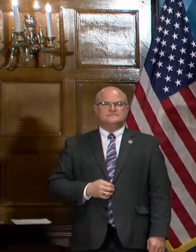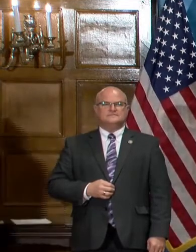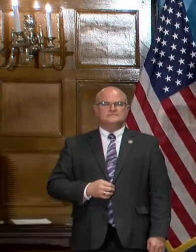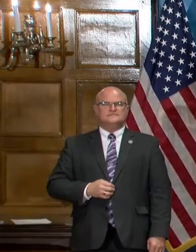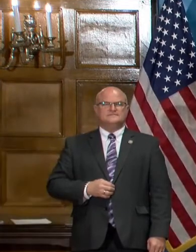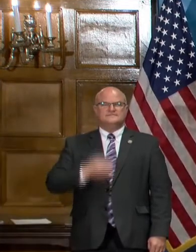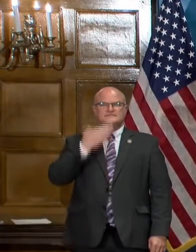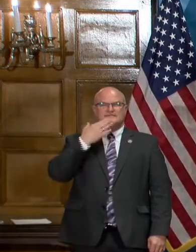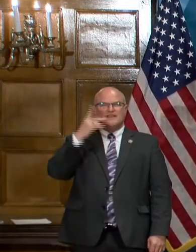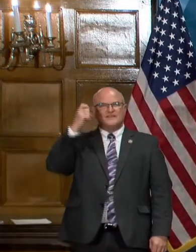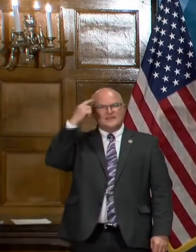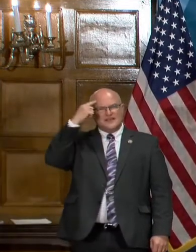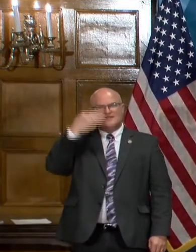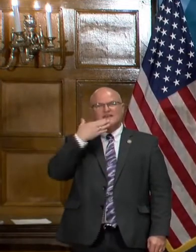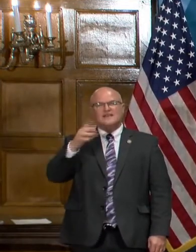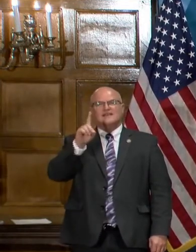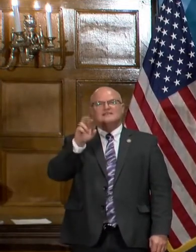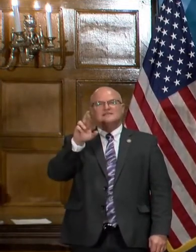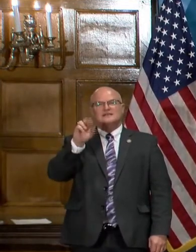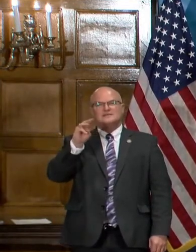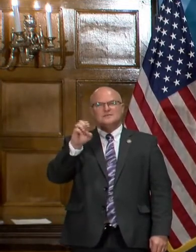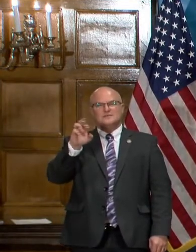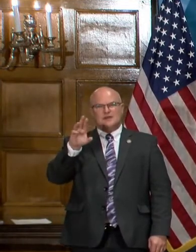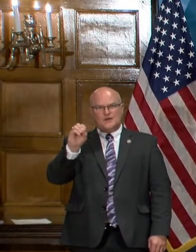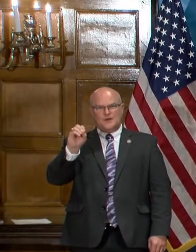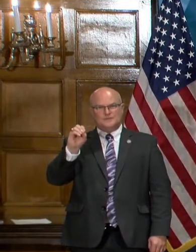Right. Thank you, Governor, and thank you, Dr. Romero.